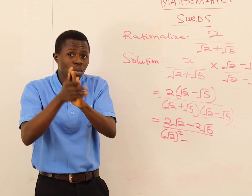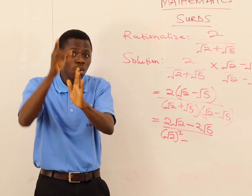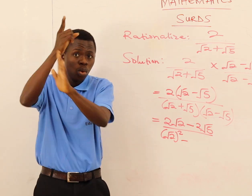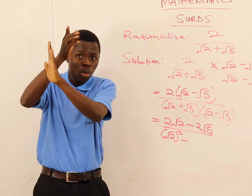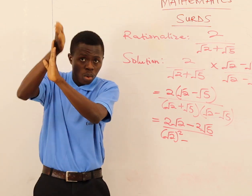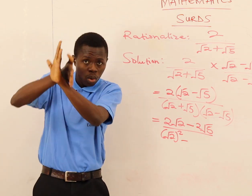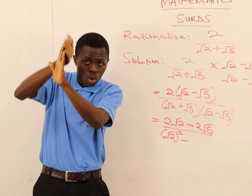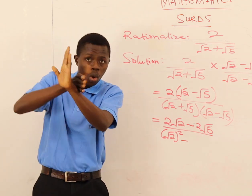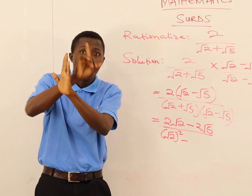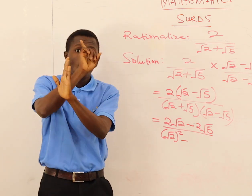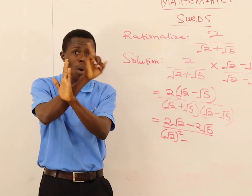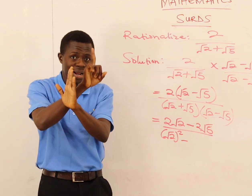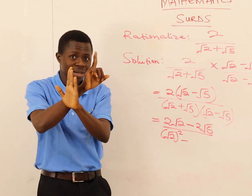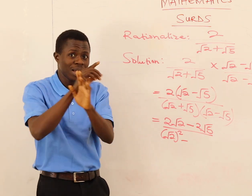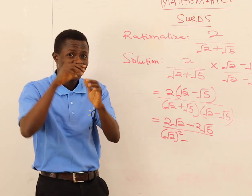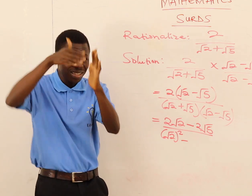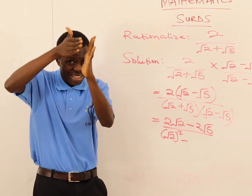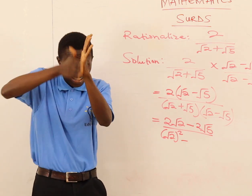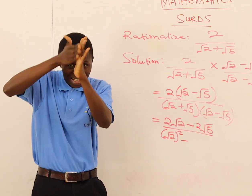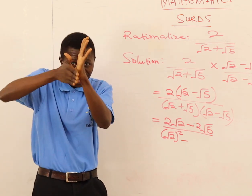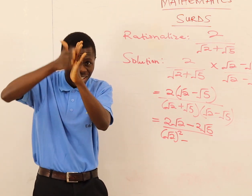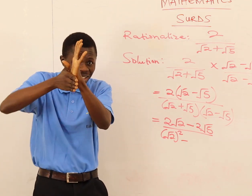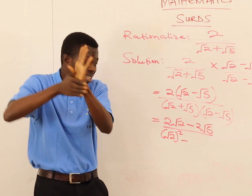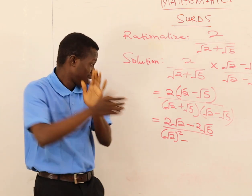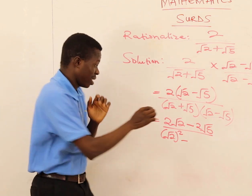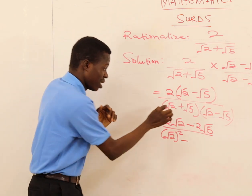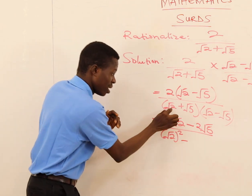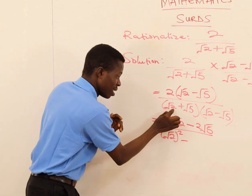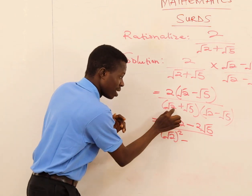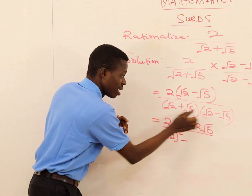2 multiplied by 5, and that gives us